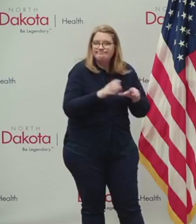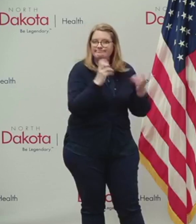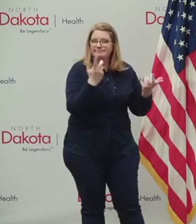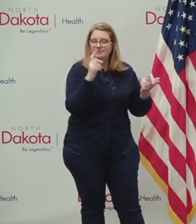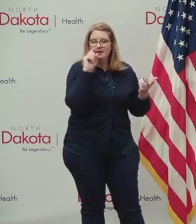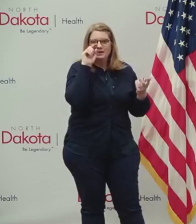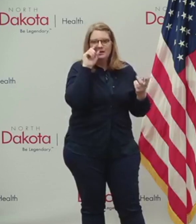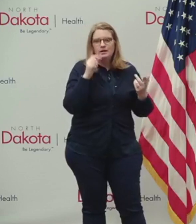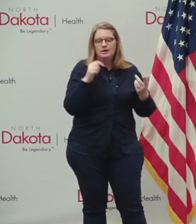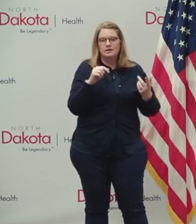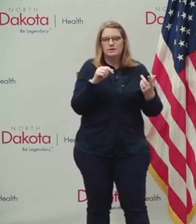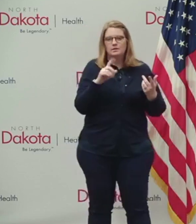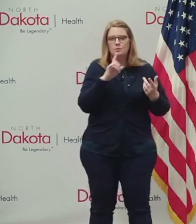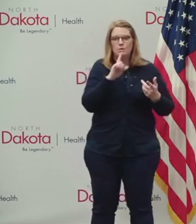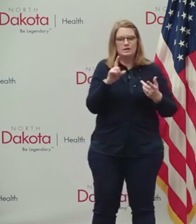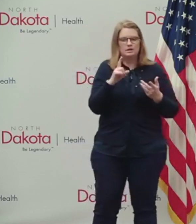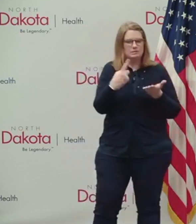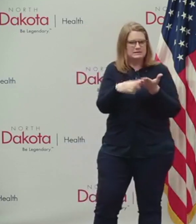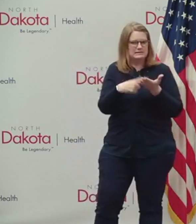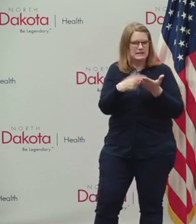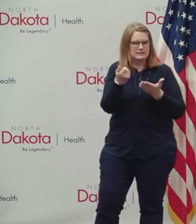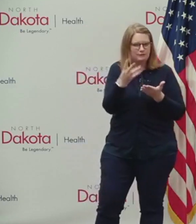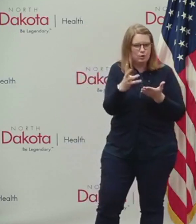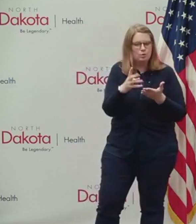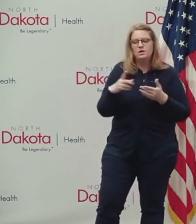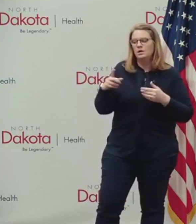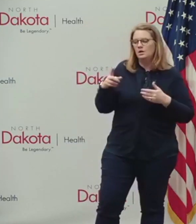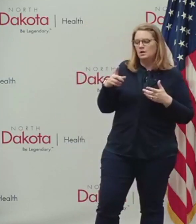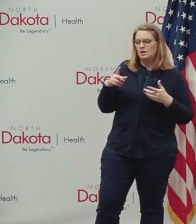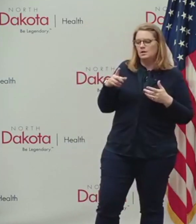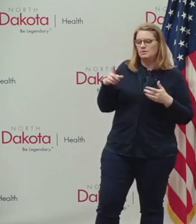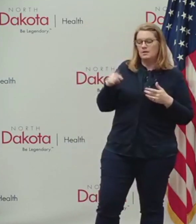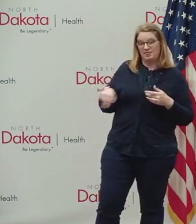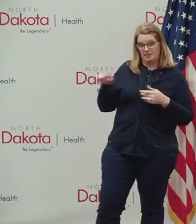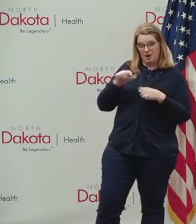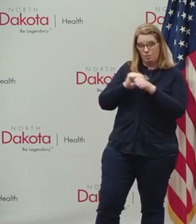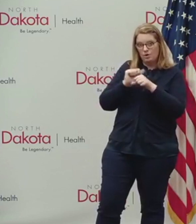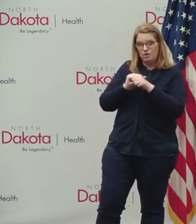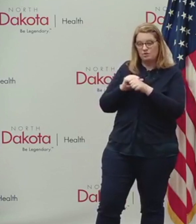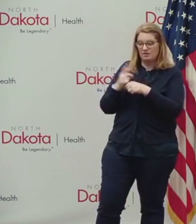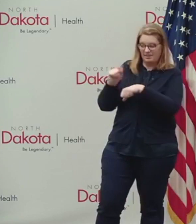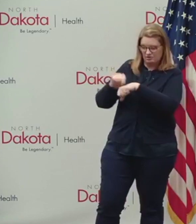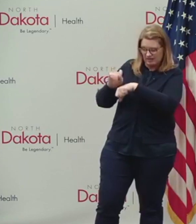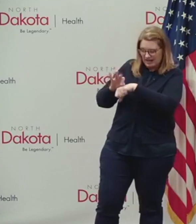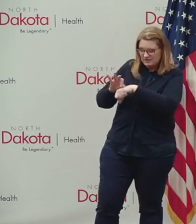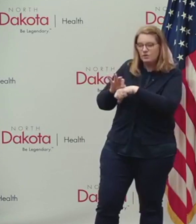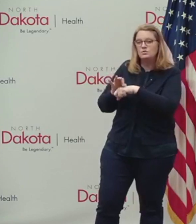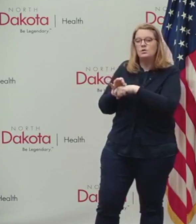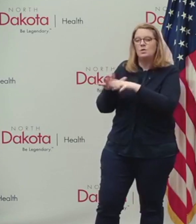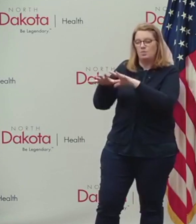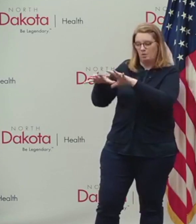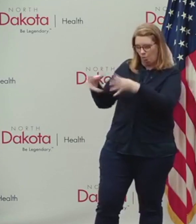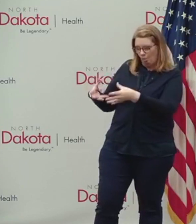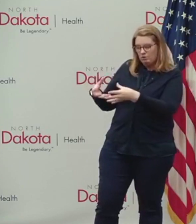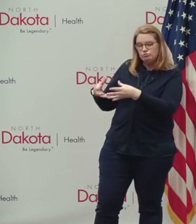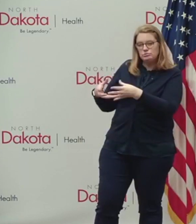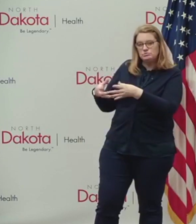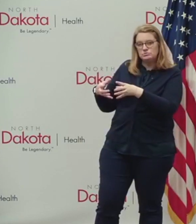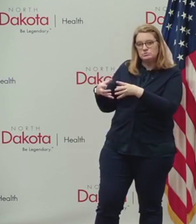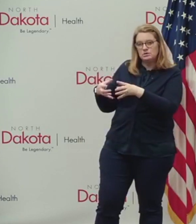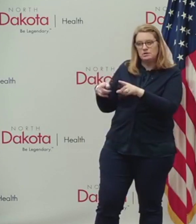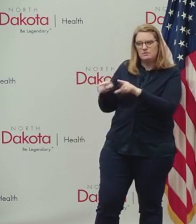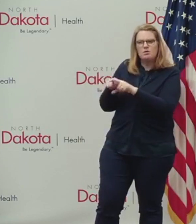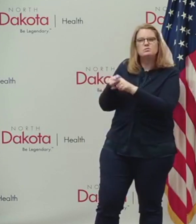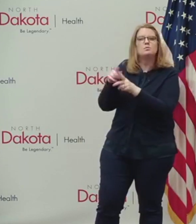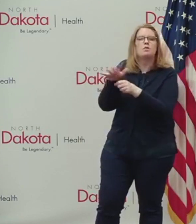And we will highlight a few of those. They're working closely with their local task forces, with their coalitions, and with their